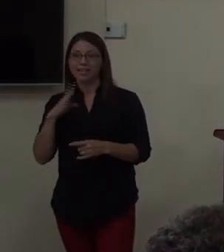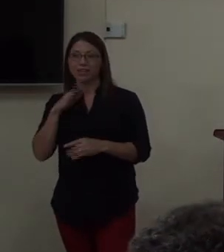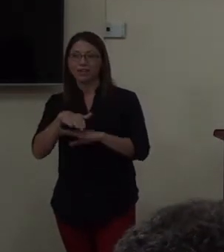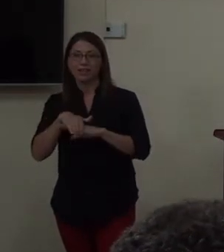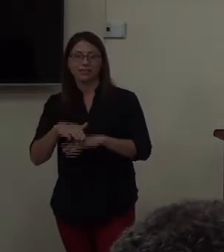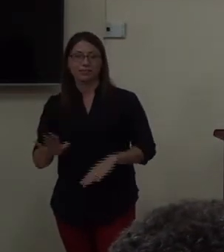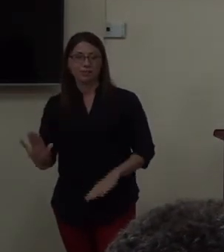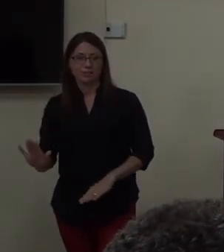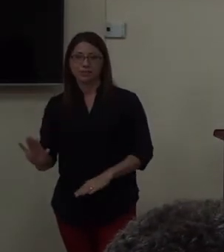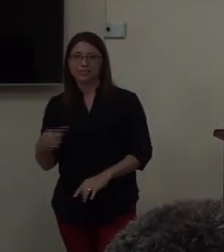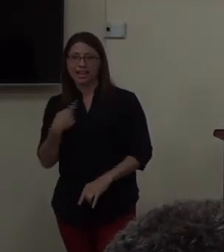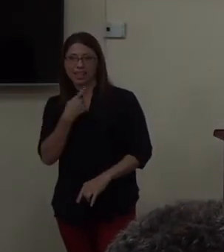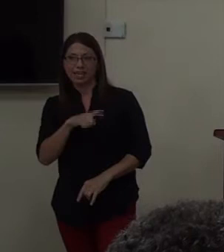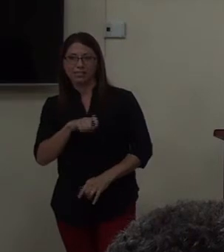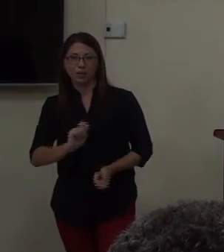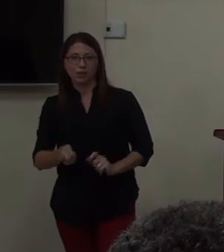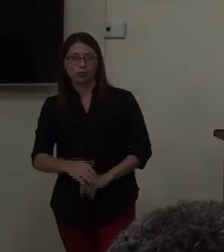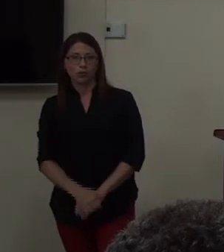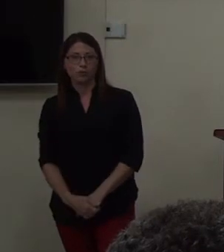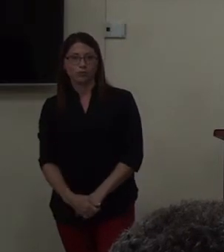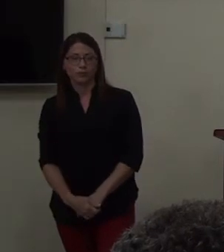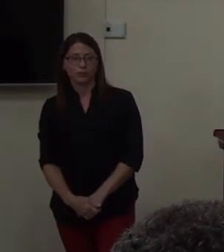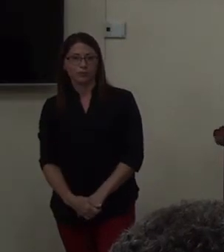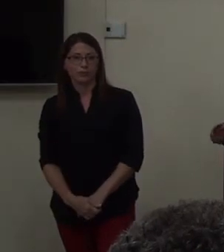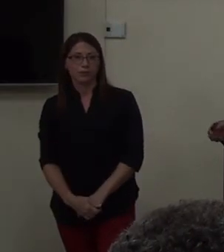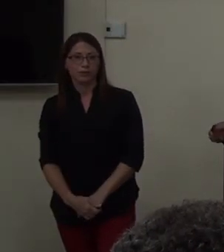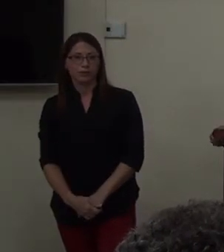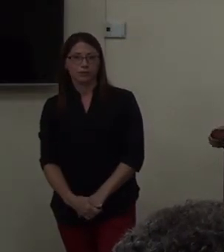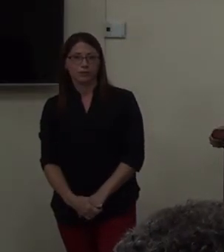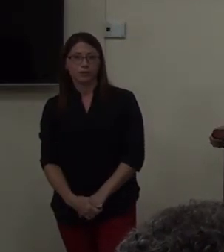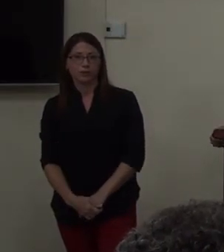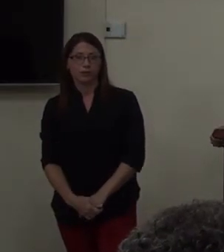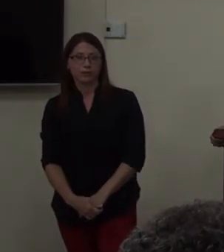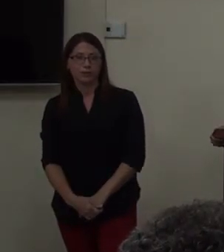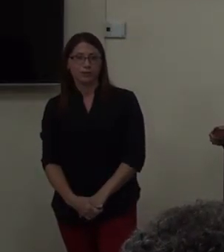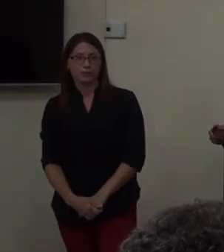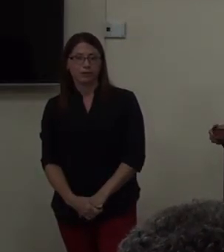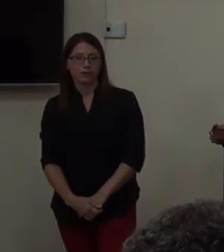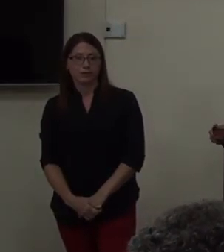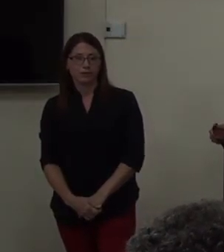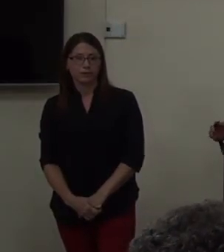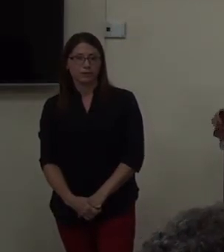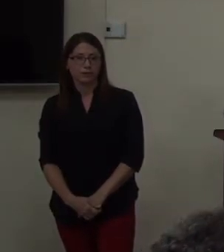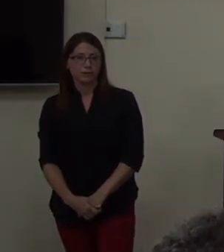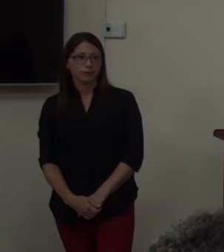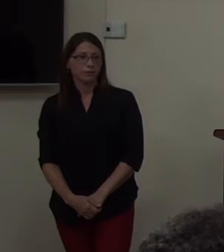How would you place them on this continuum? So which one the languages that are most